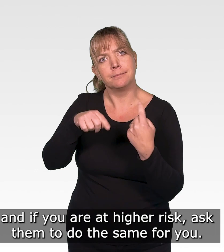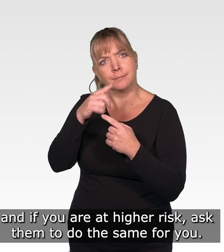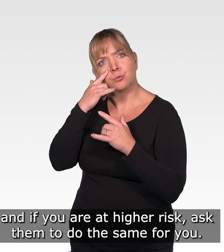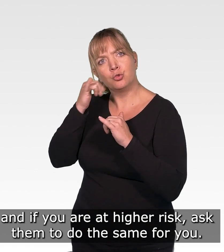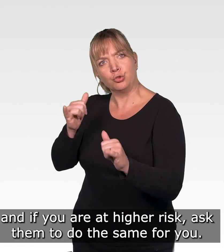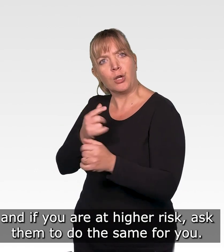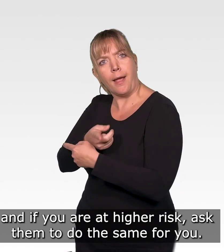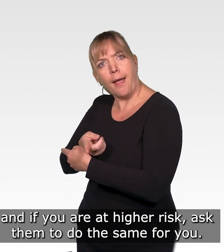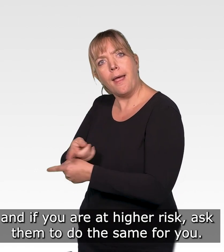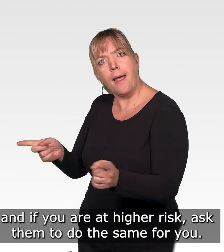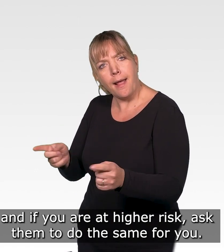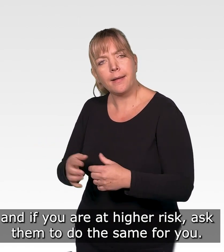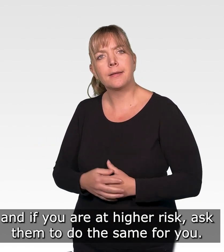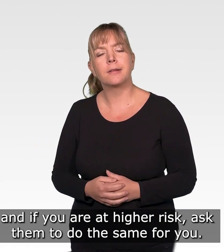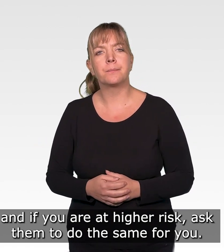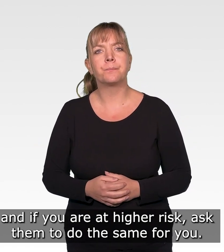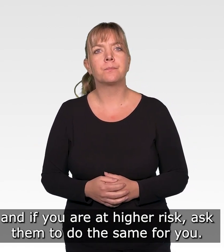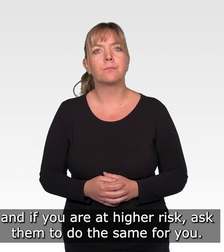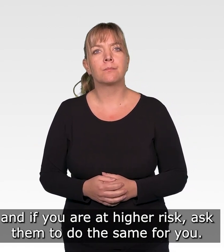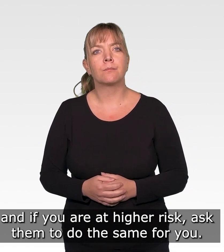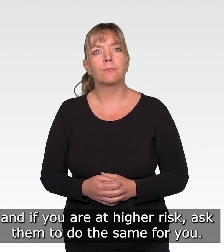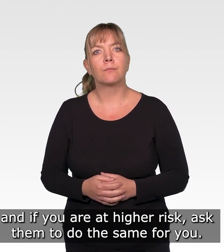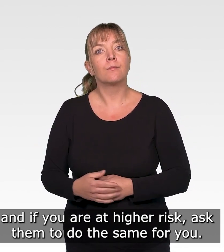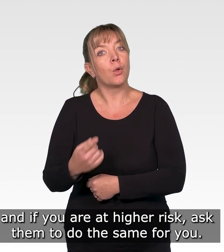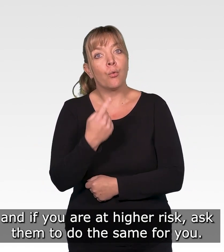And if you are at higher risk, ask them to do the same for you.